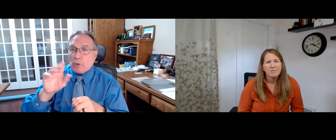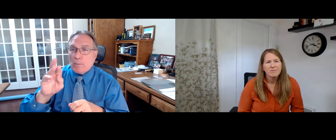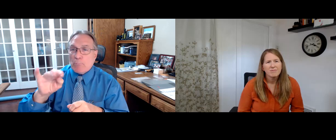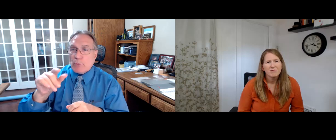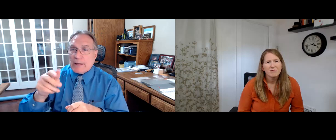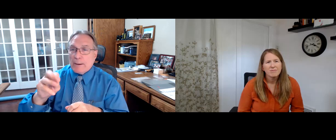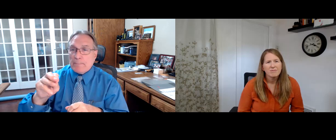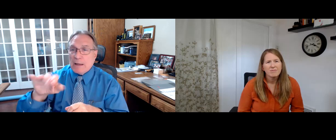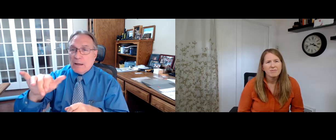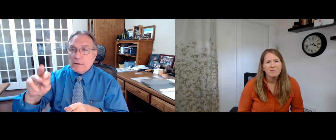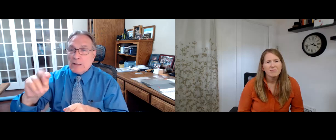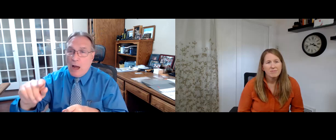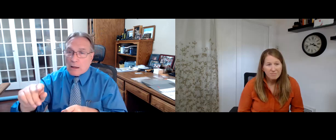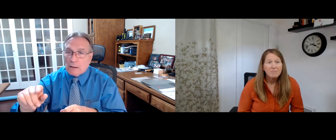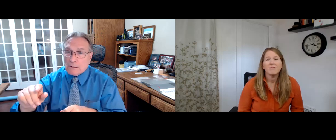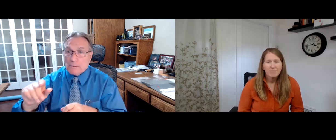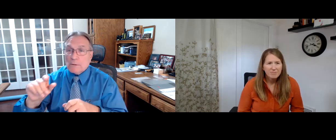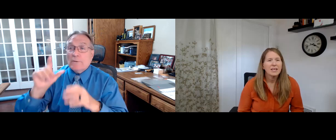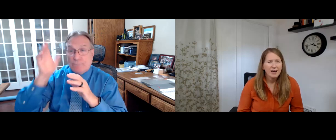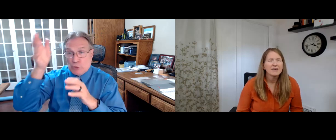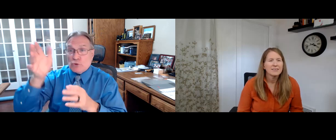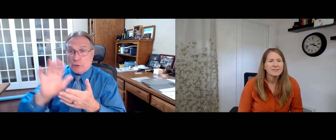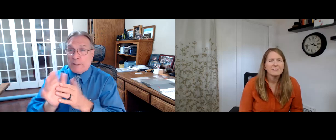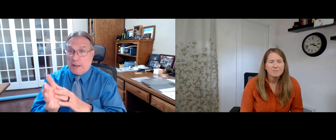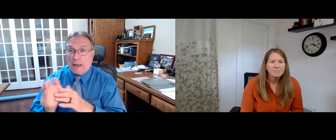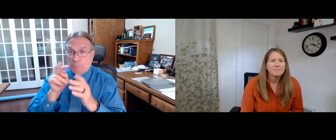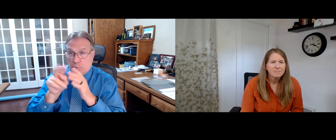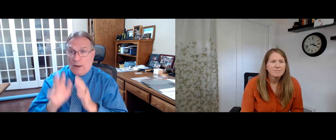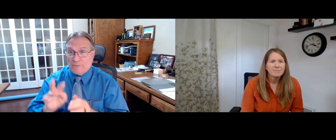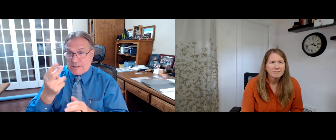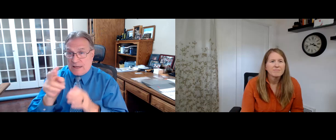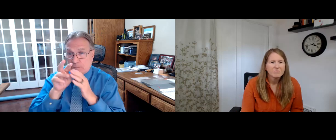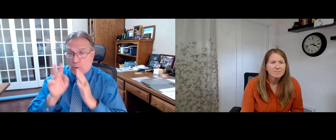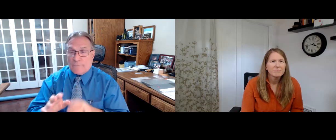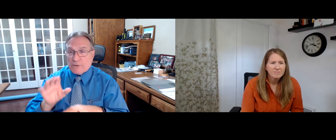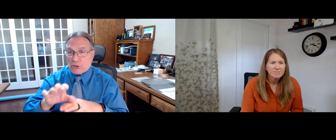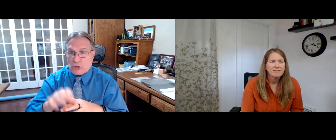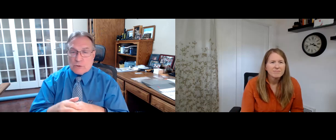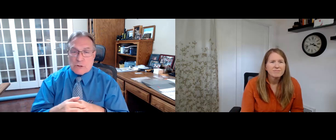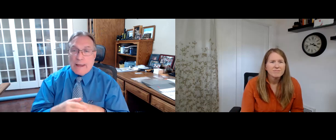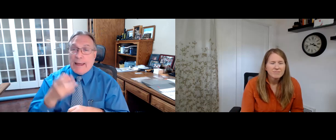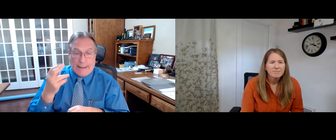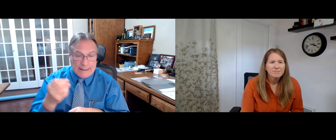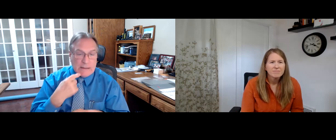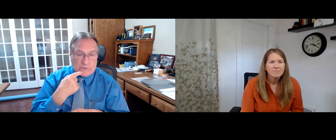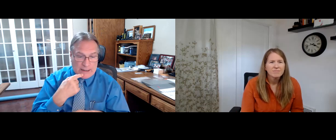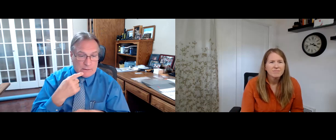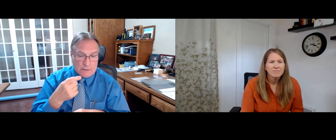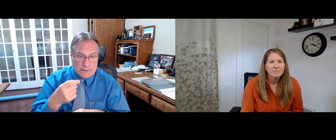remember Brigham Young, future became prophet, second prophet of the church. He said